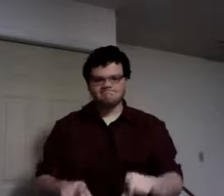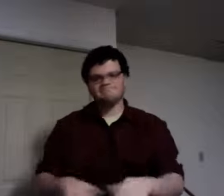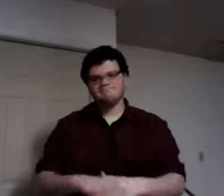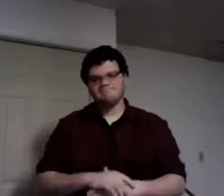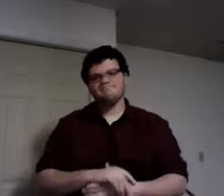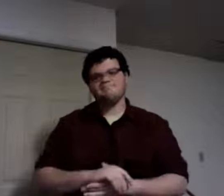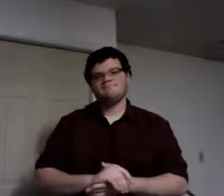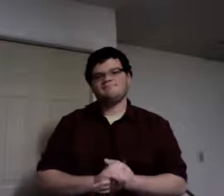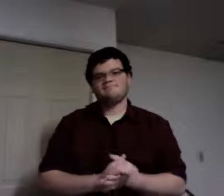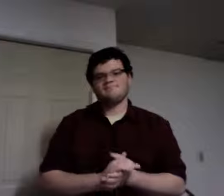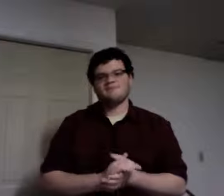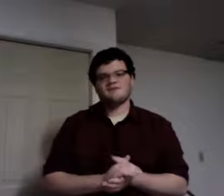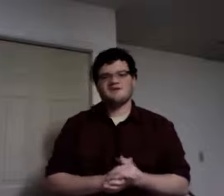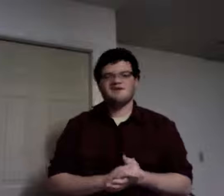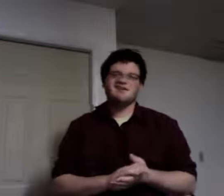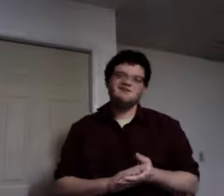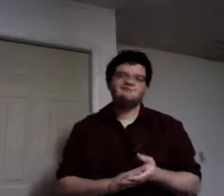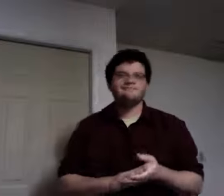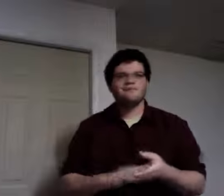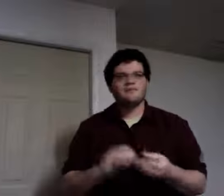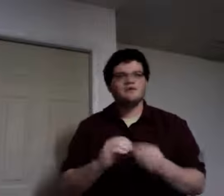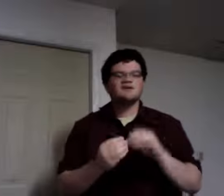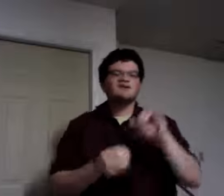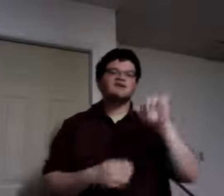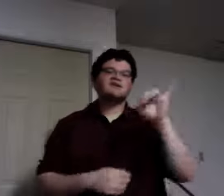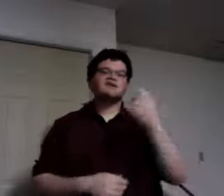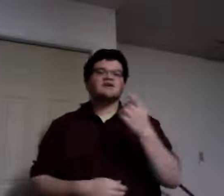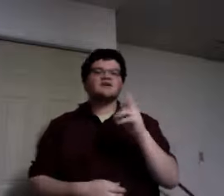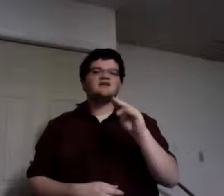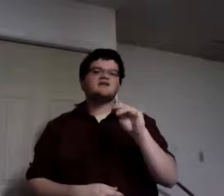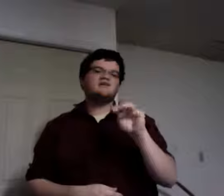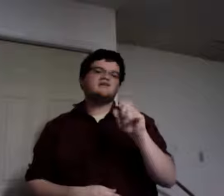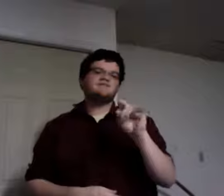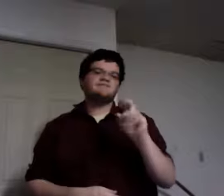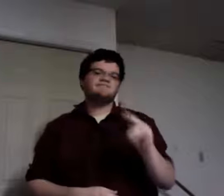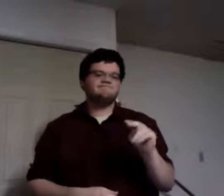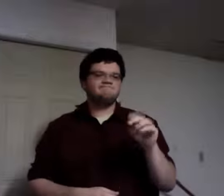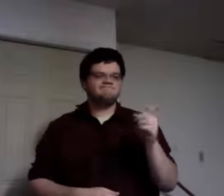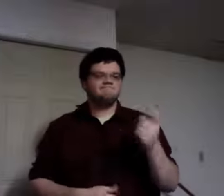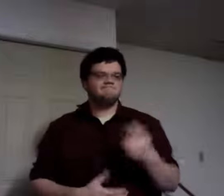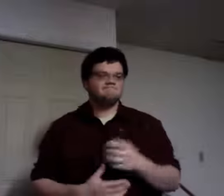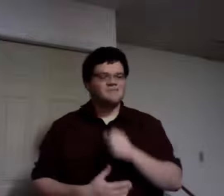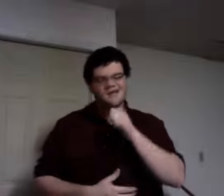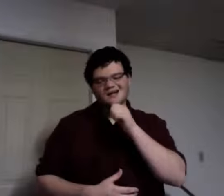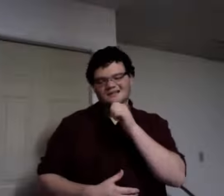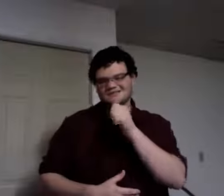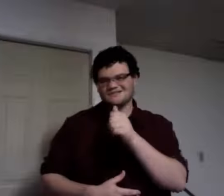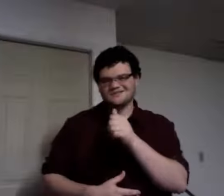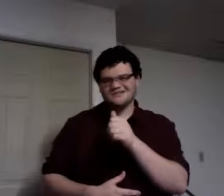ignition. And the reason why is, and I want to be very careful, it's not ignition, it's not combustion in the traditional sense. It's not like you're